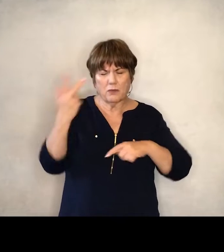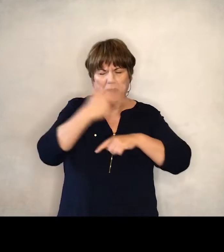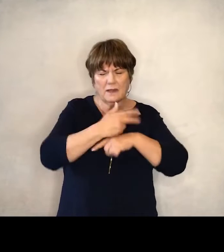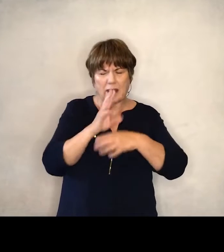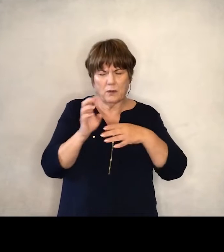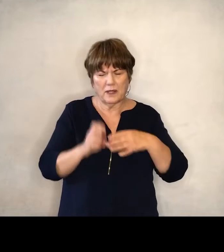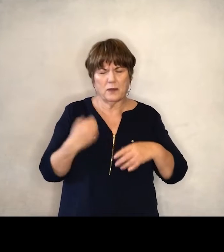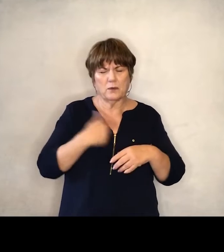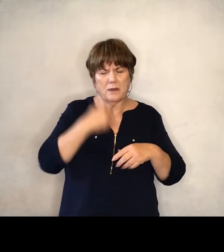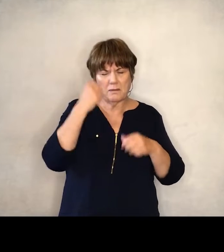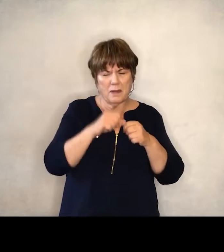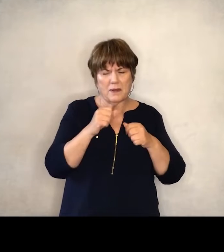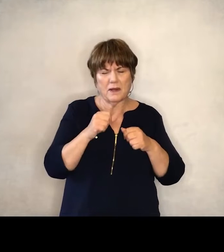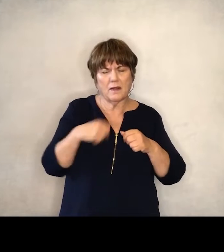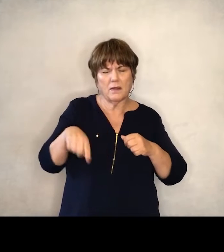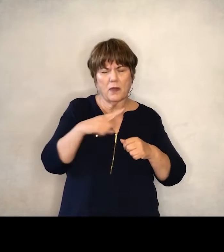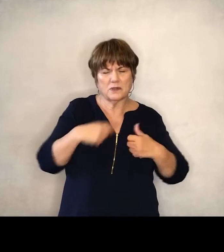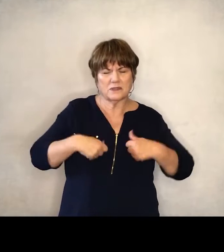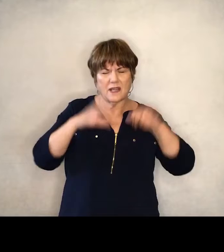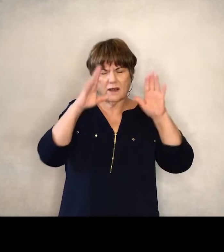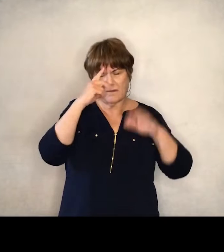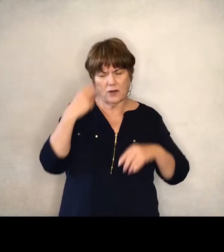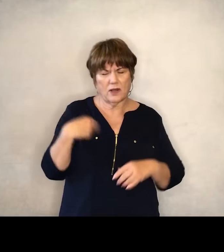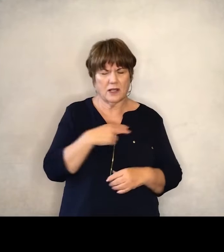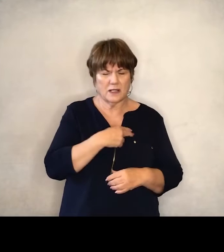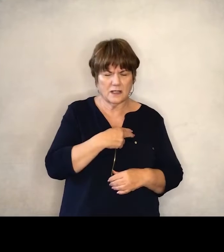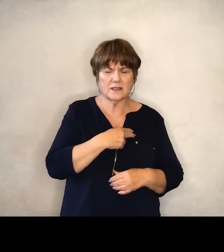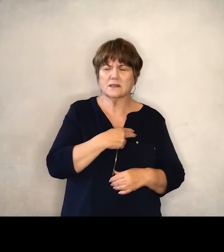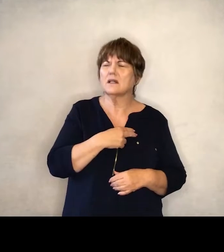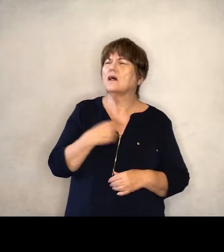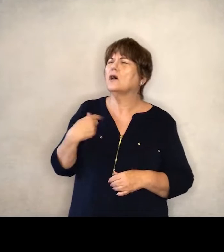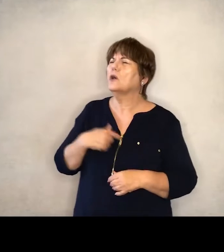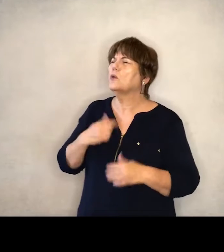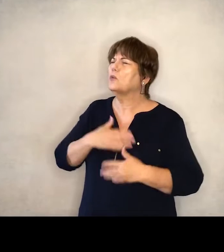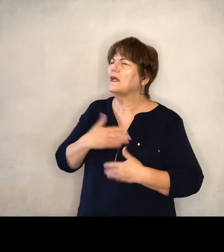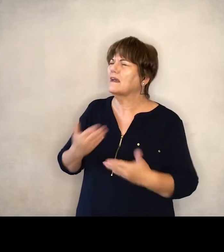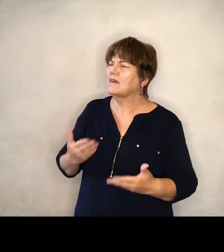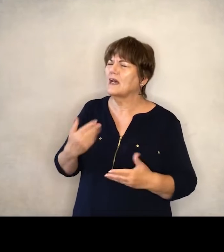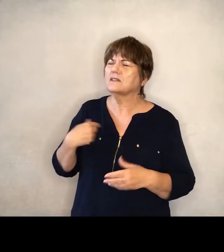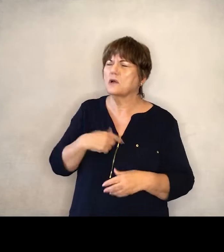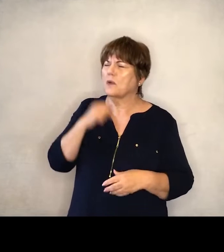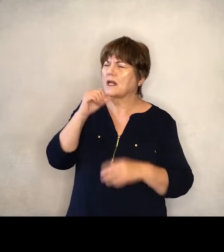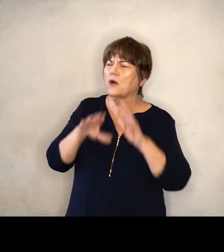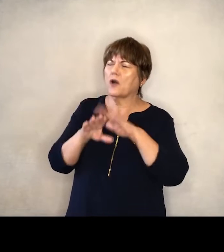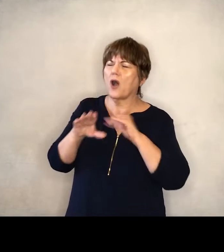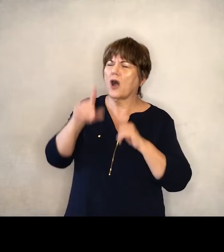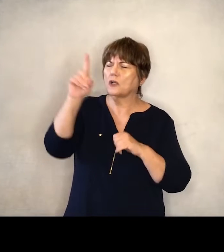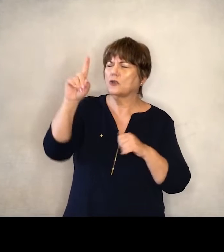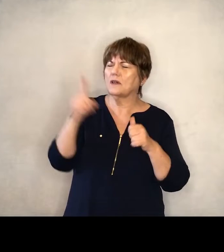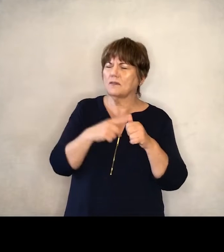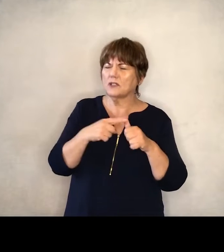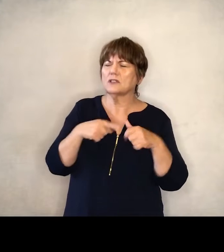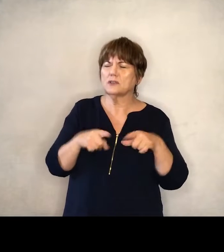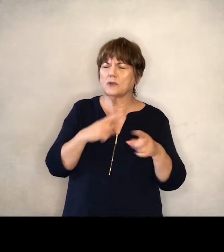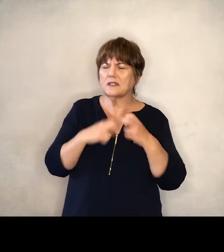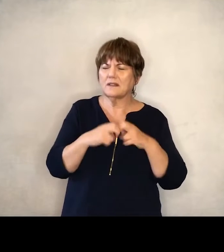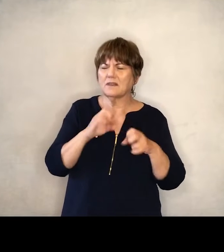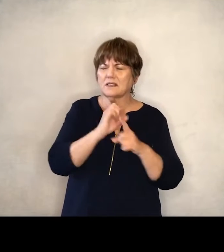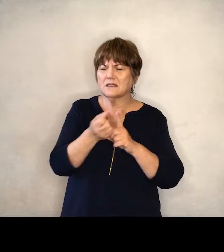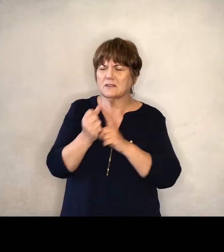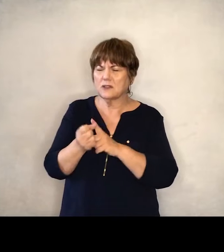We confess that we don't call on you first in difficult situations, but we often try to fix things